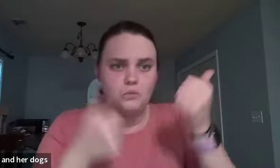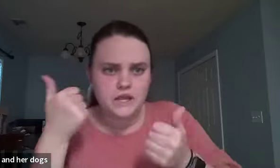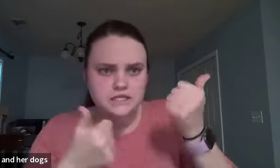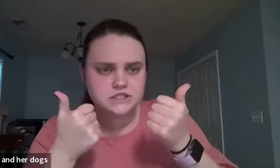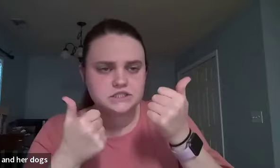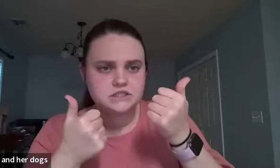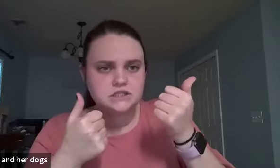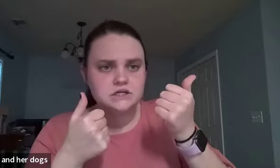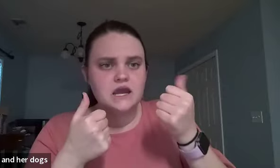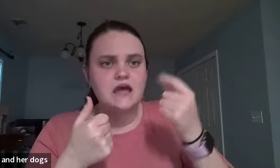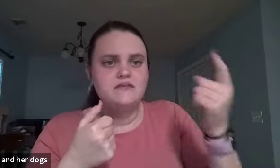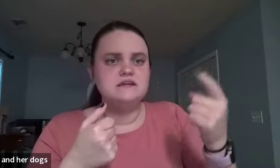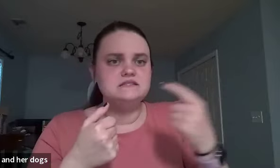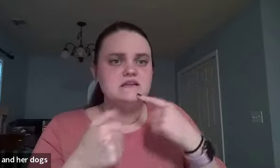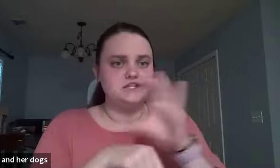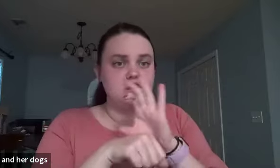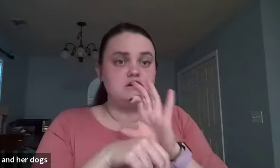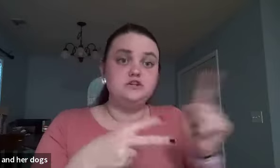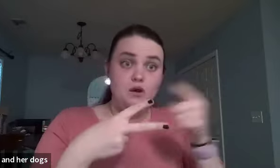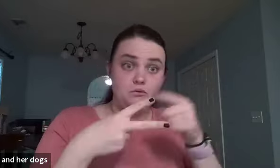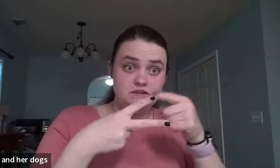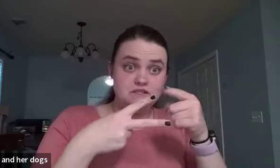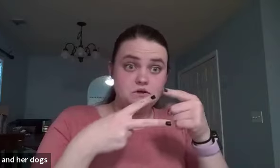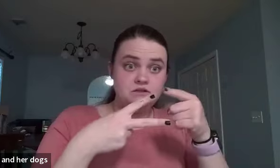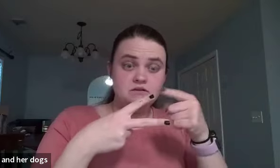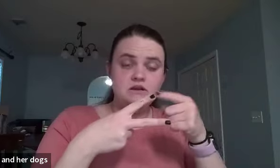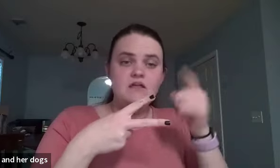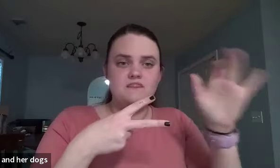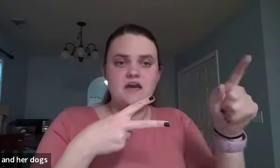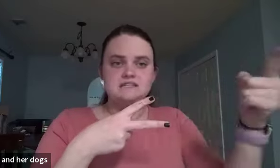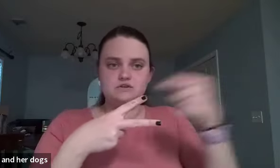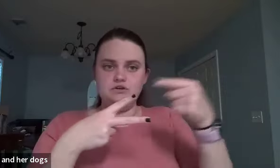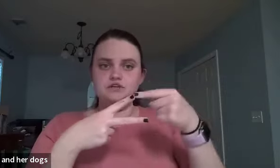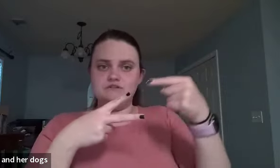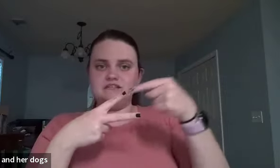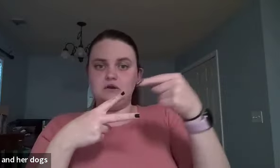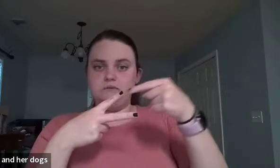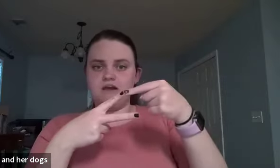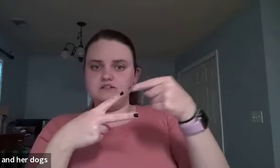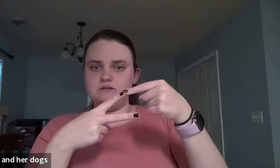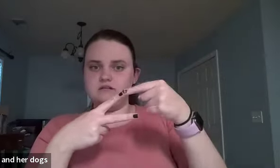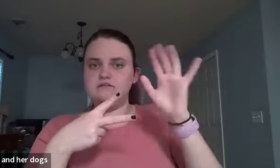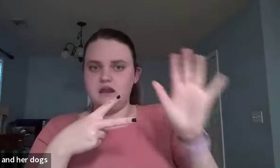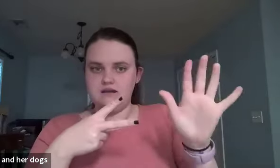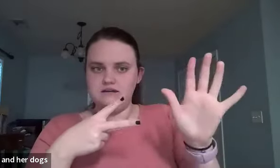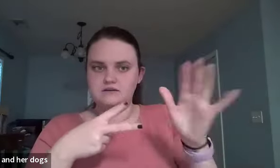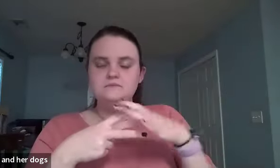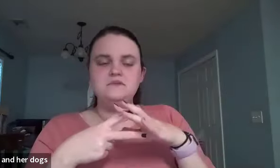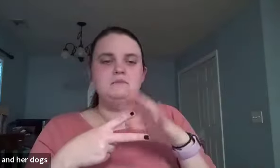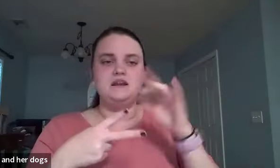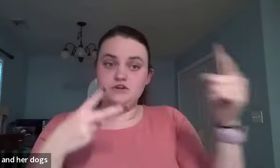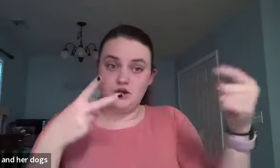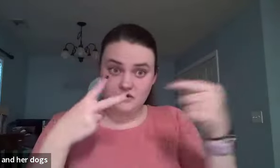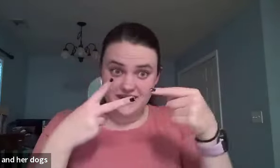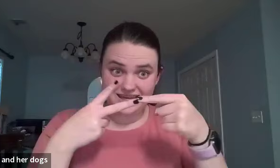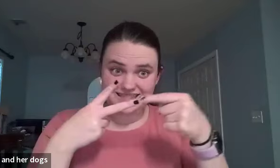vanilla, which? And then they say like chocolate, and you go, oh, this one. That's how you can use it to go back to it. That kind of deal. But if you go